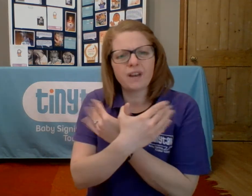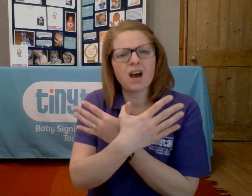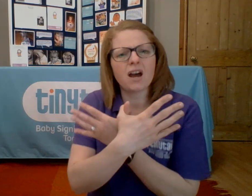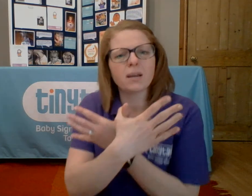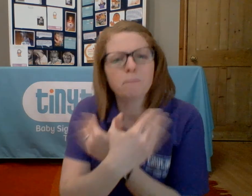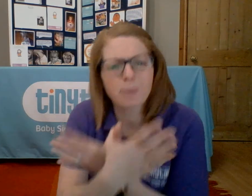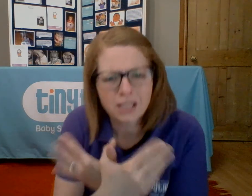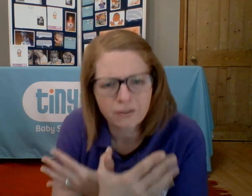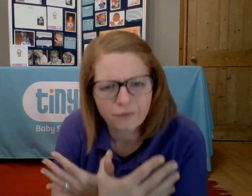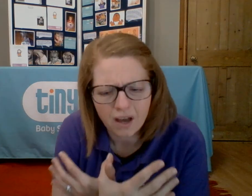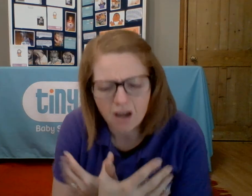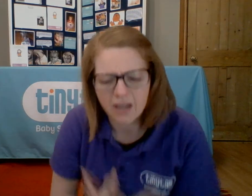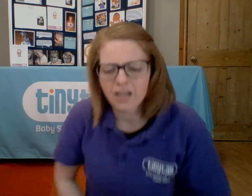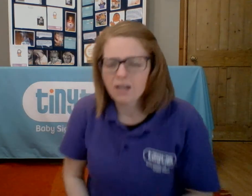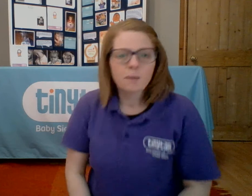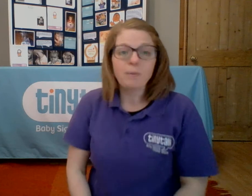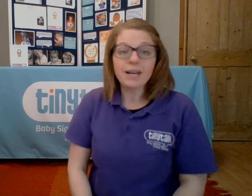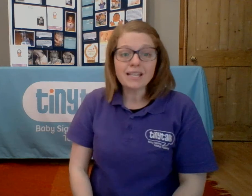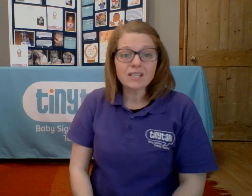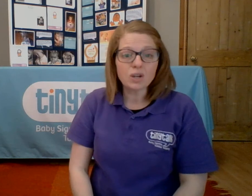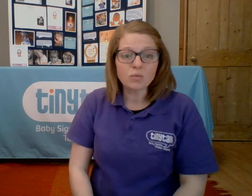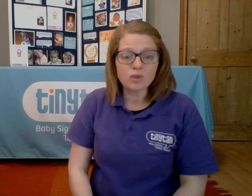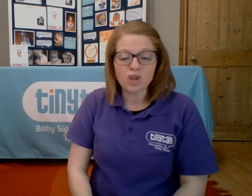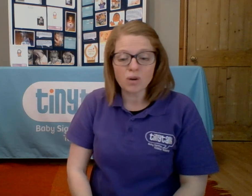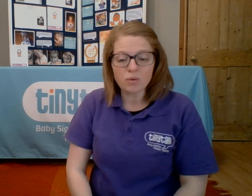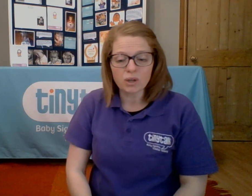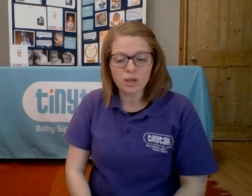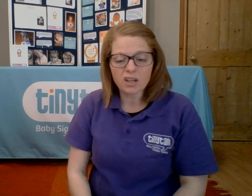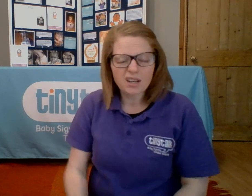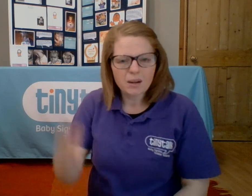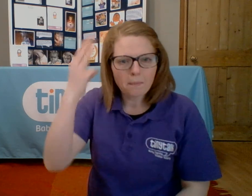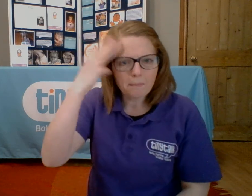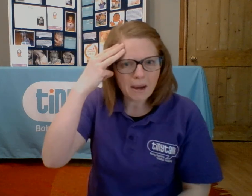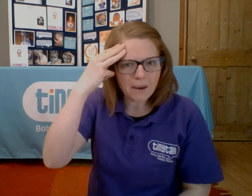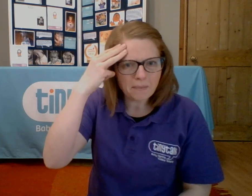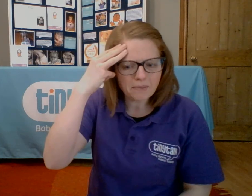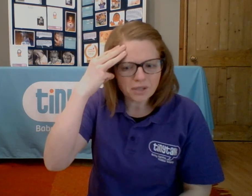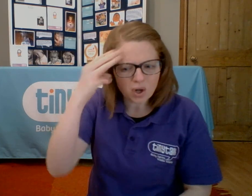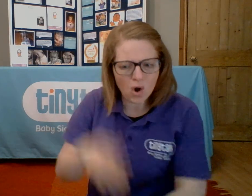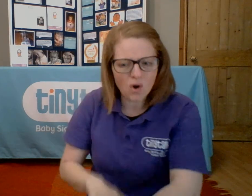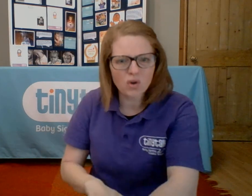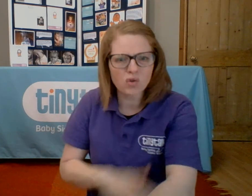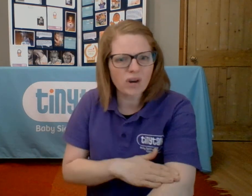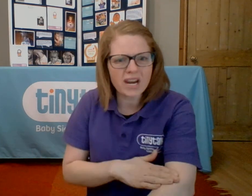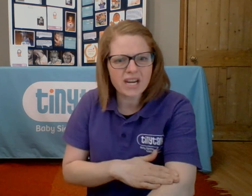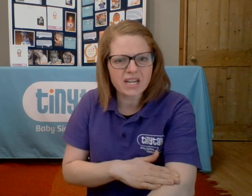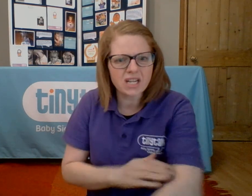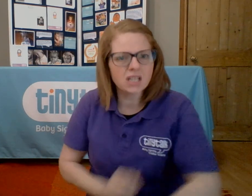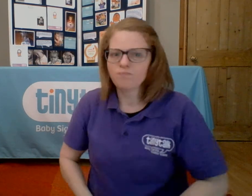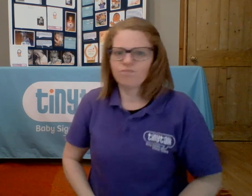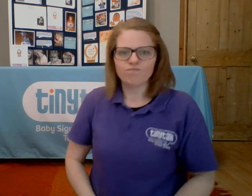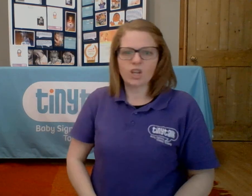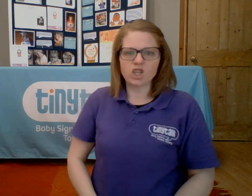Butterfly, butterfly, please don't joke. Mum's not green and she